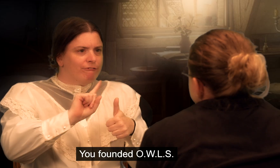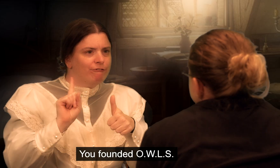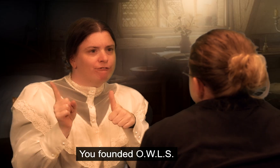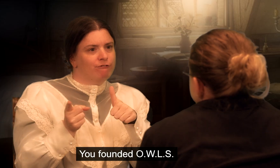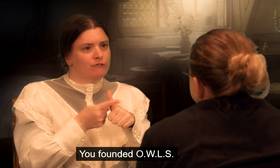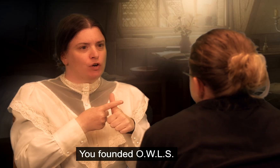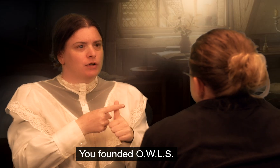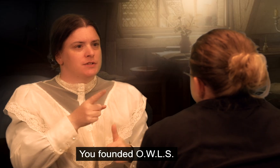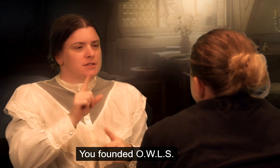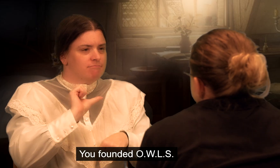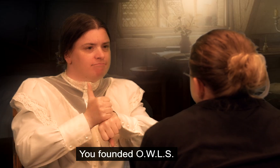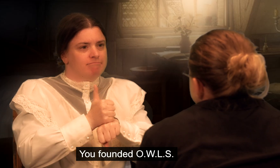You founded O.W.L.S